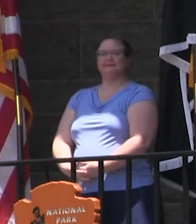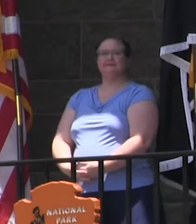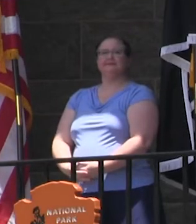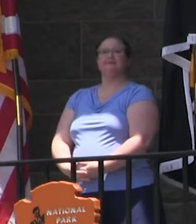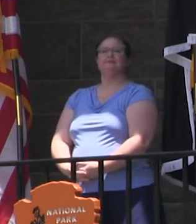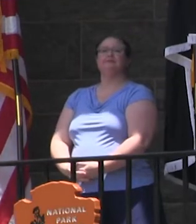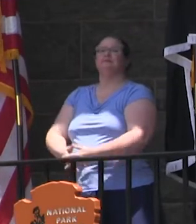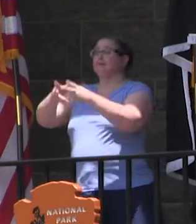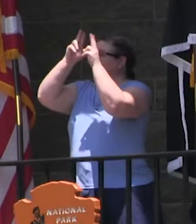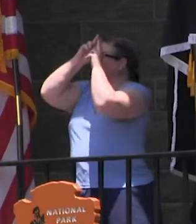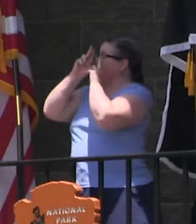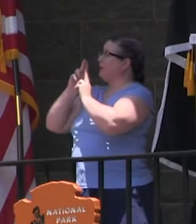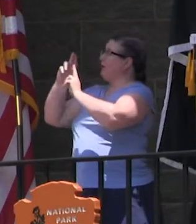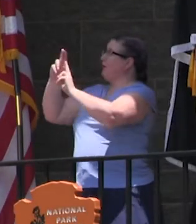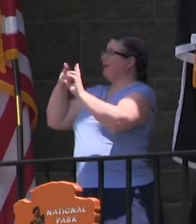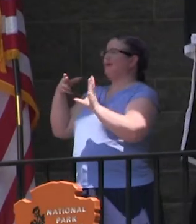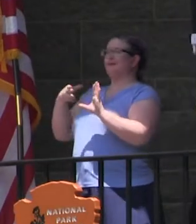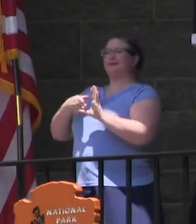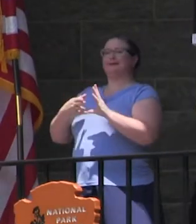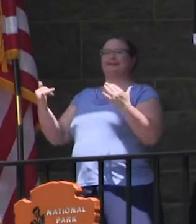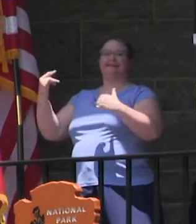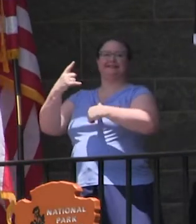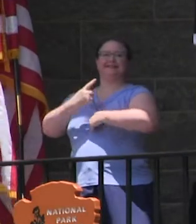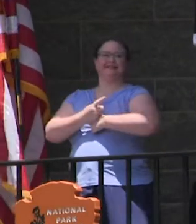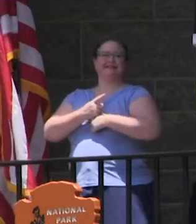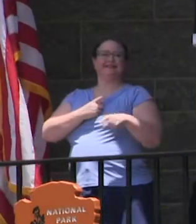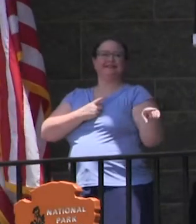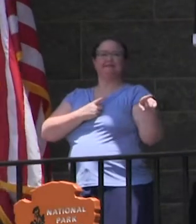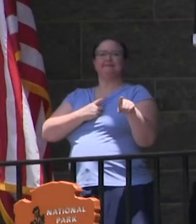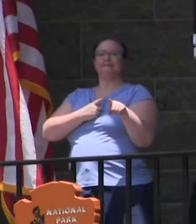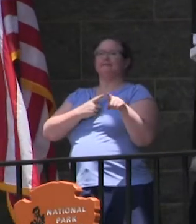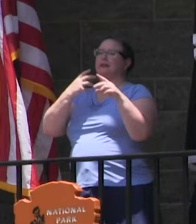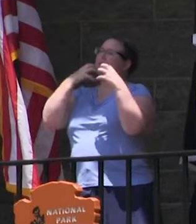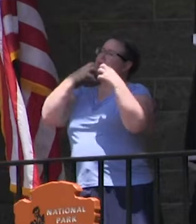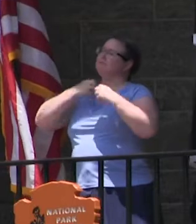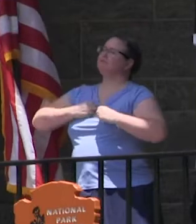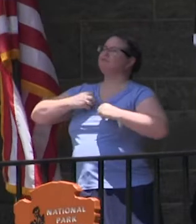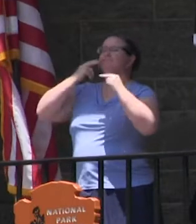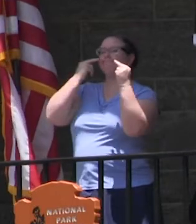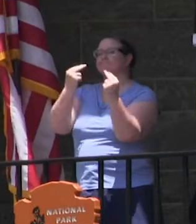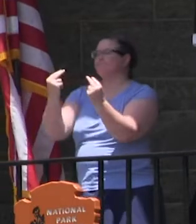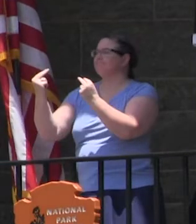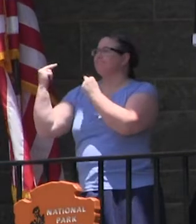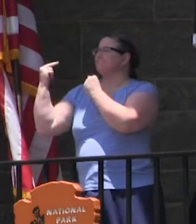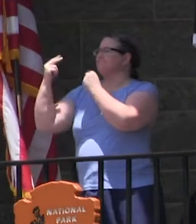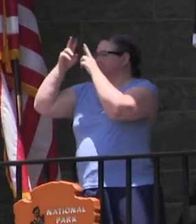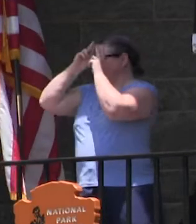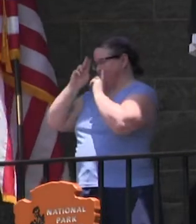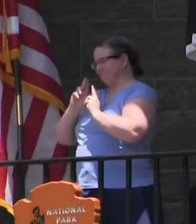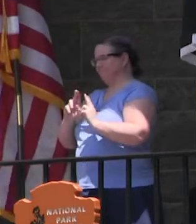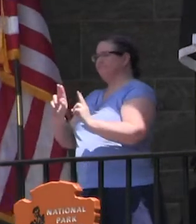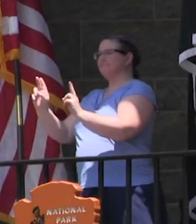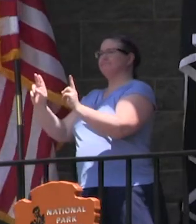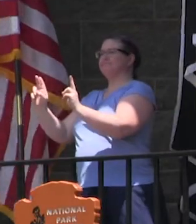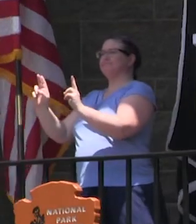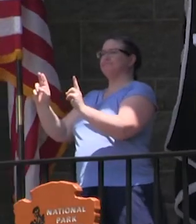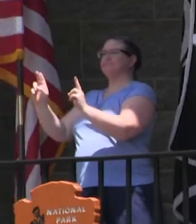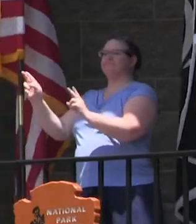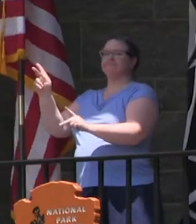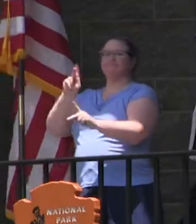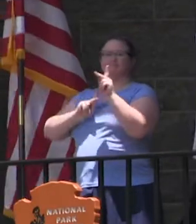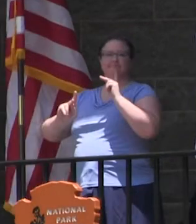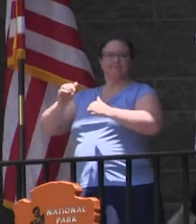I am honored to join you today as we solemnly remember and pay our respects to the servicemen